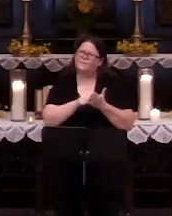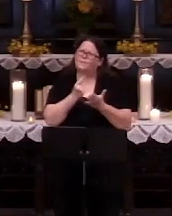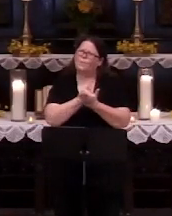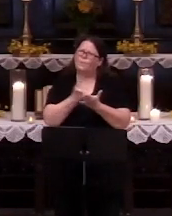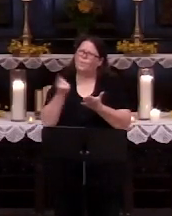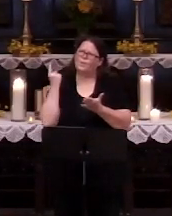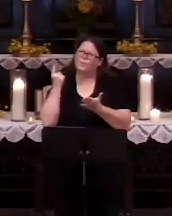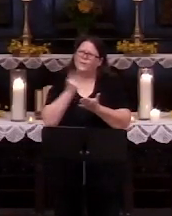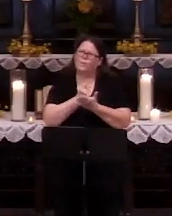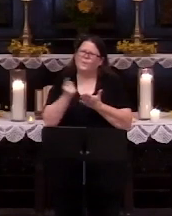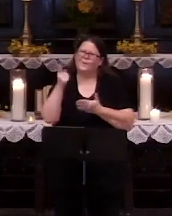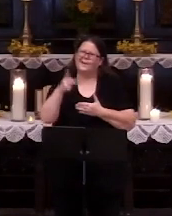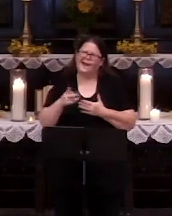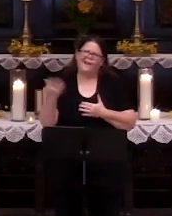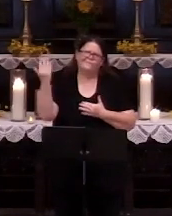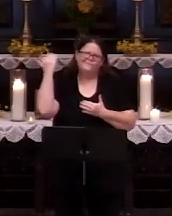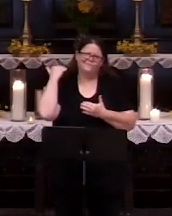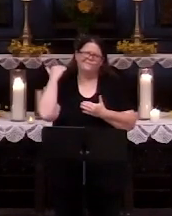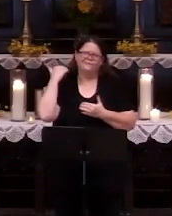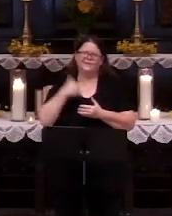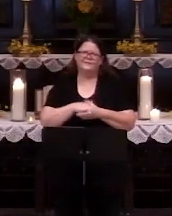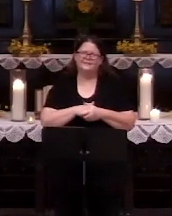ago, and so this is,